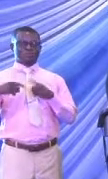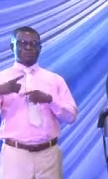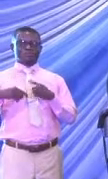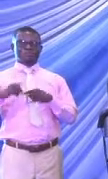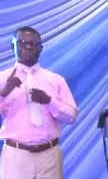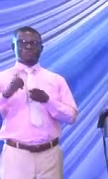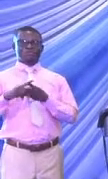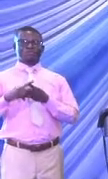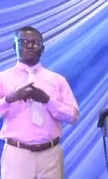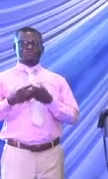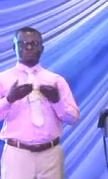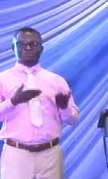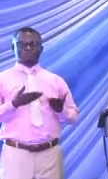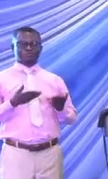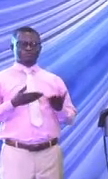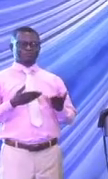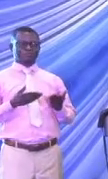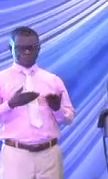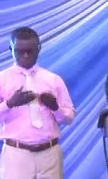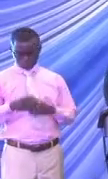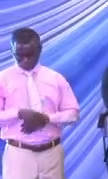to the podium.